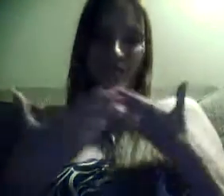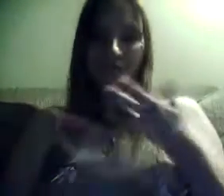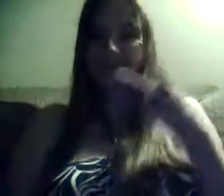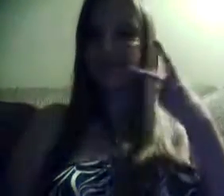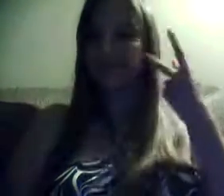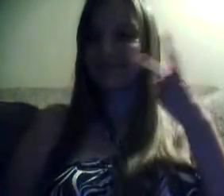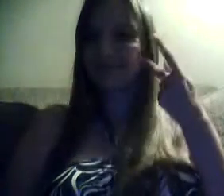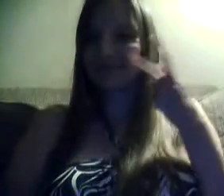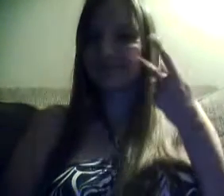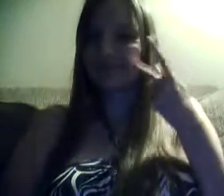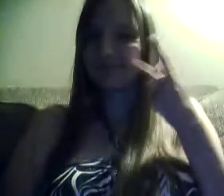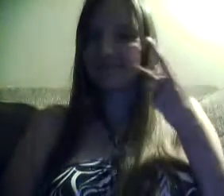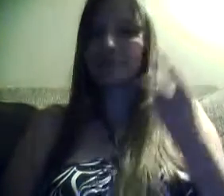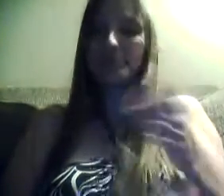Look at me. Come here. I'll try.